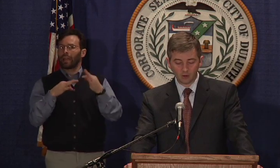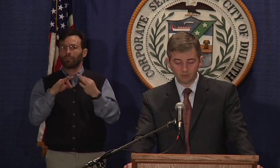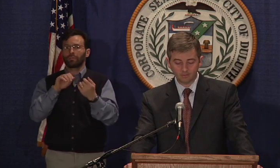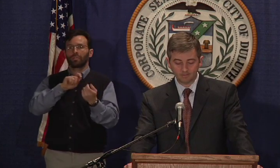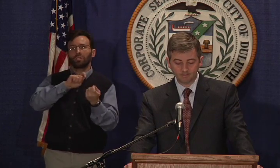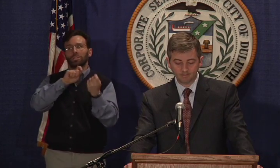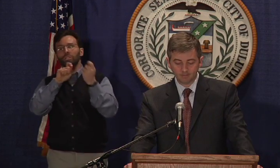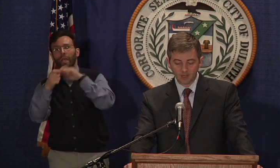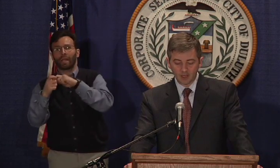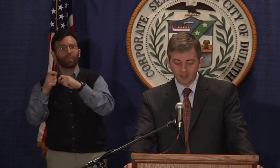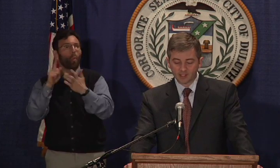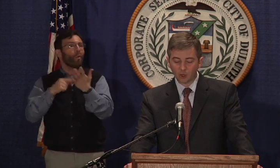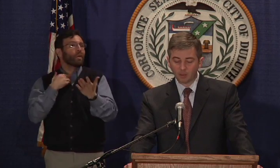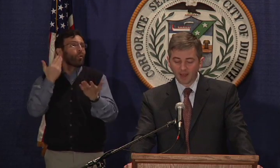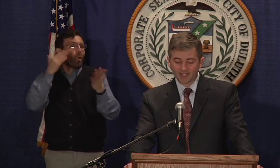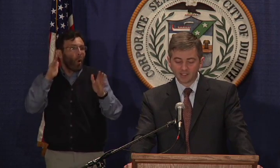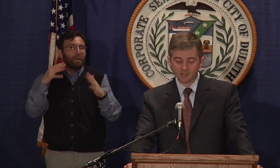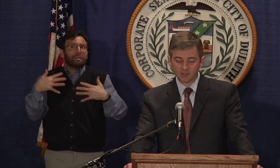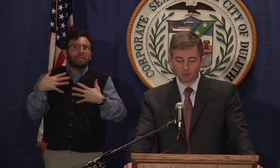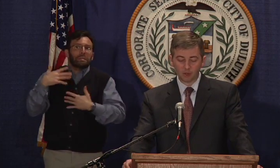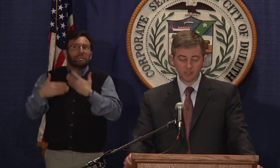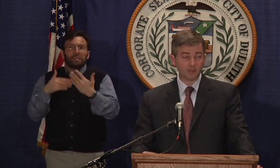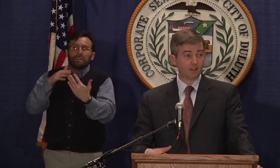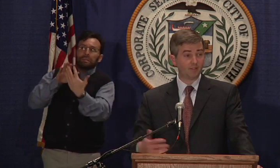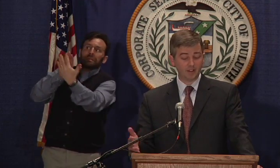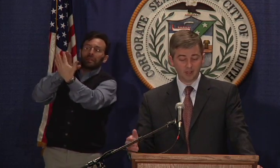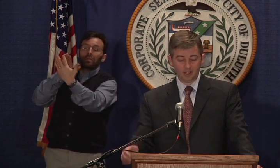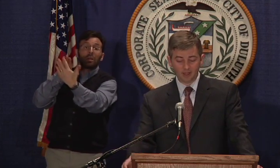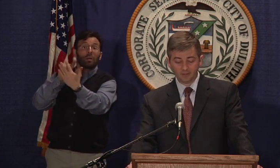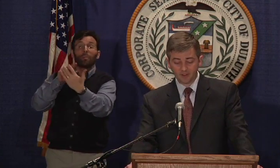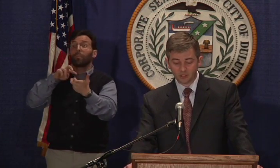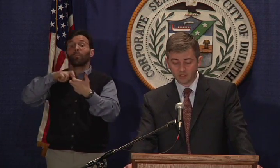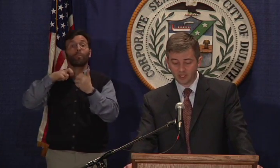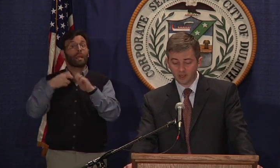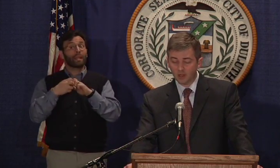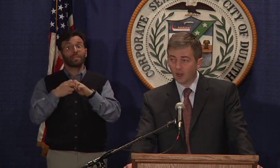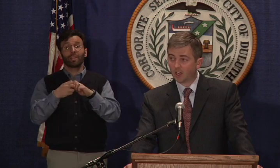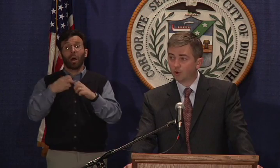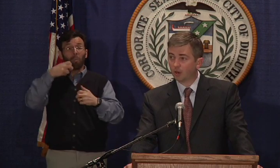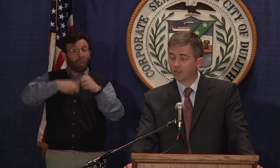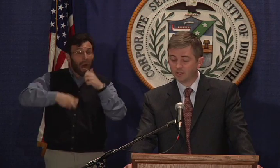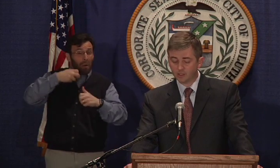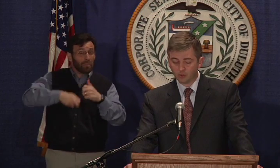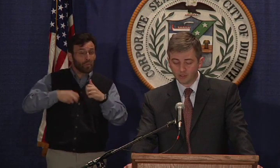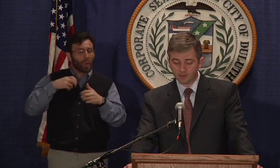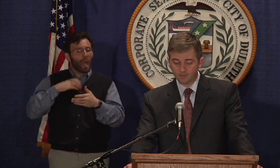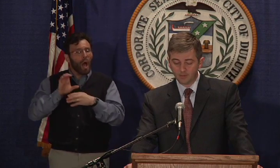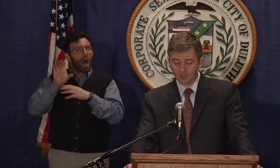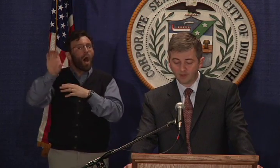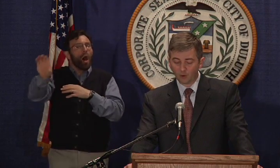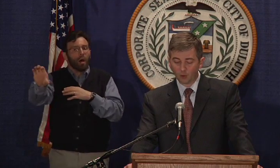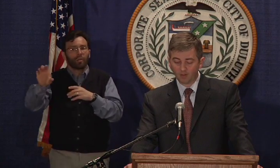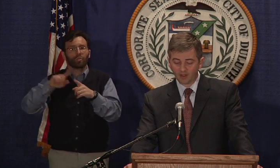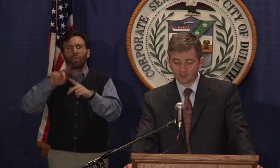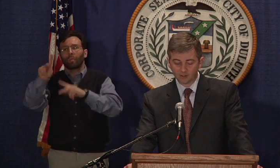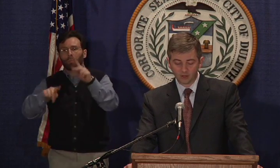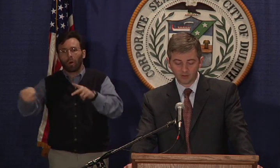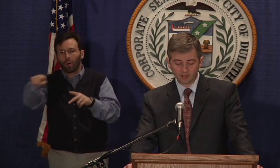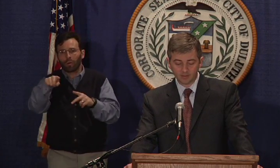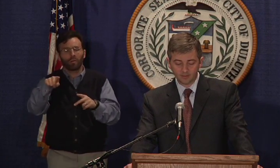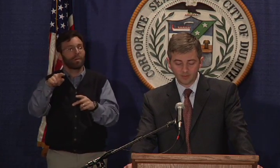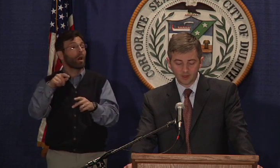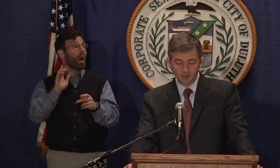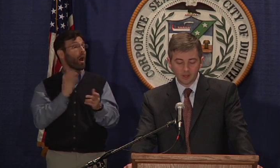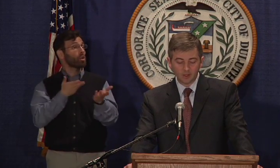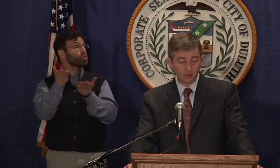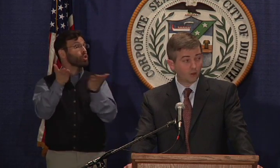the unknown. This only passes the burdens of the inefficiency onto our constituents in the form of lesser